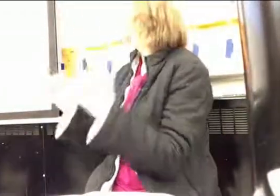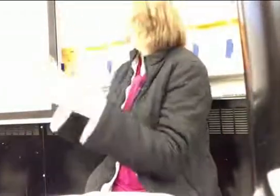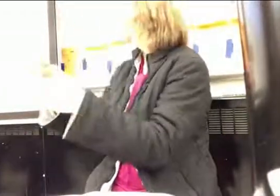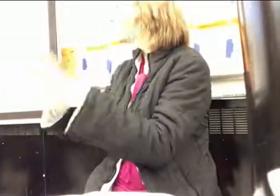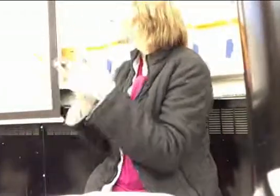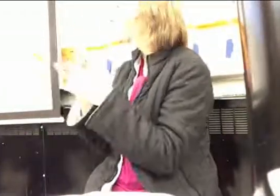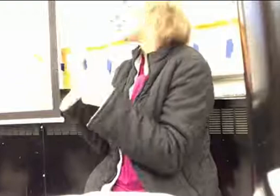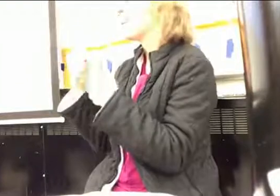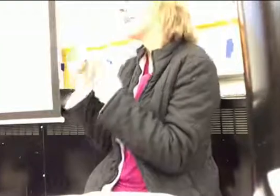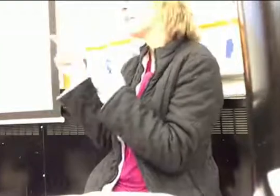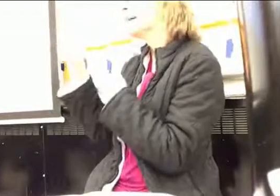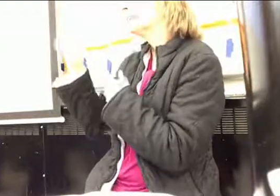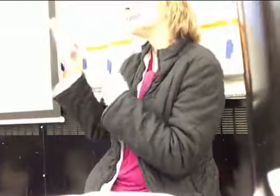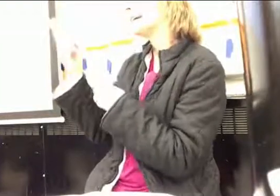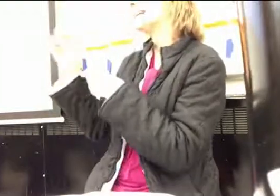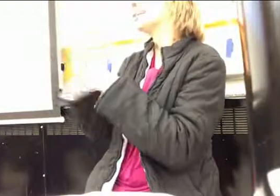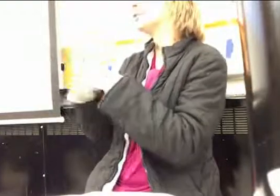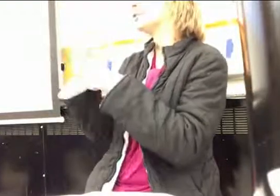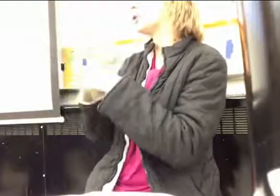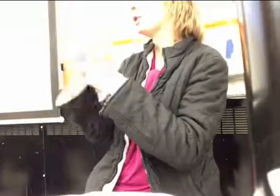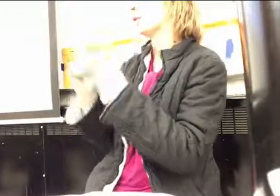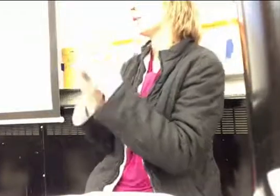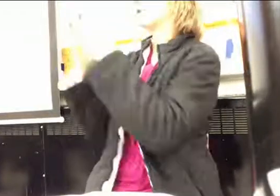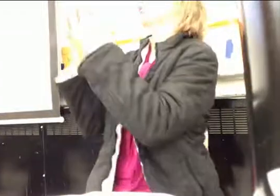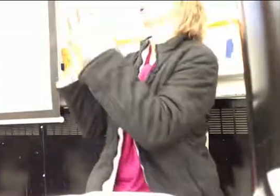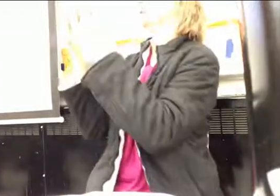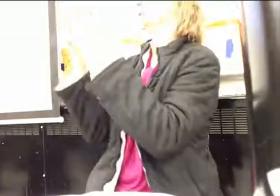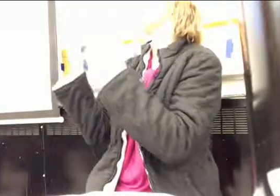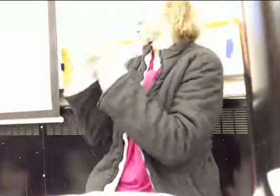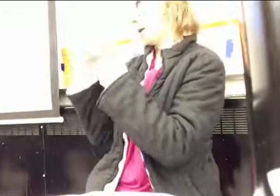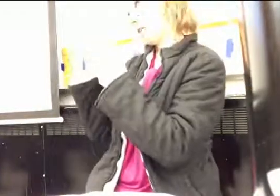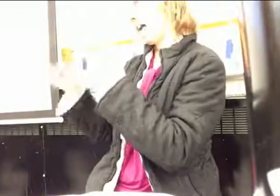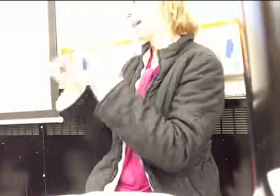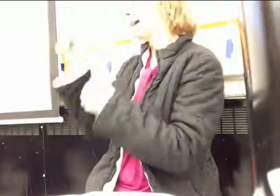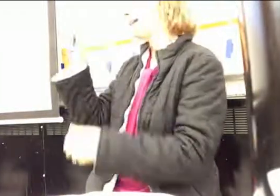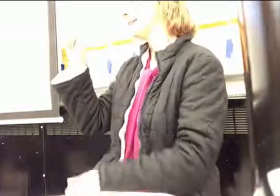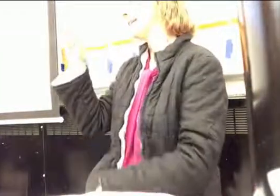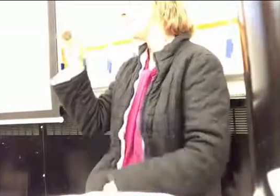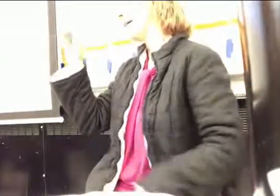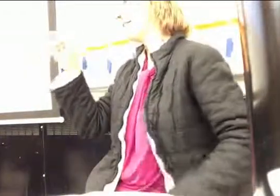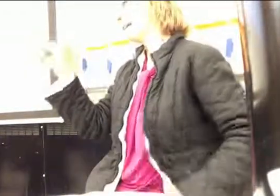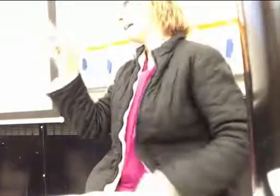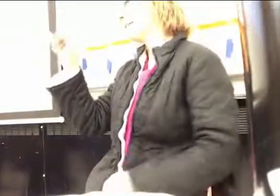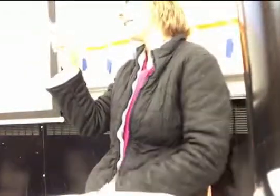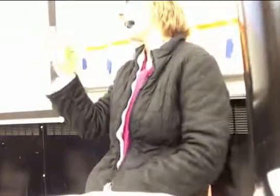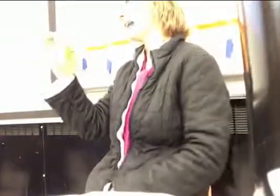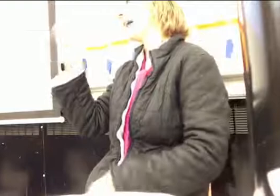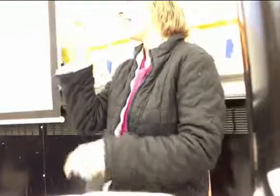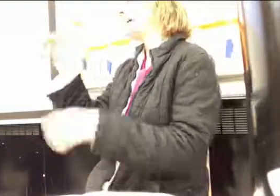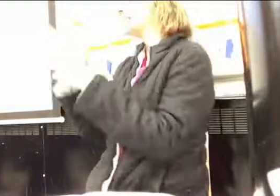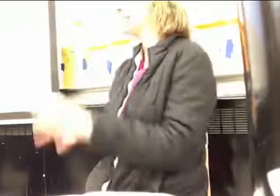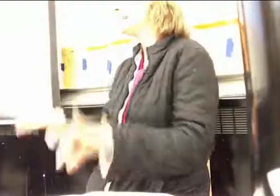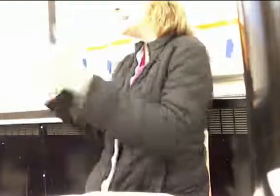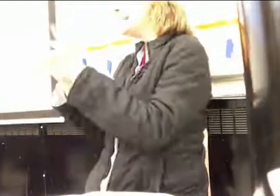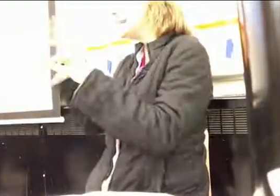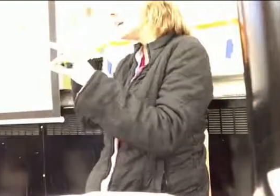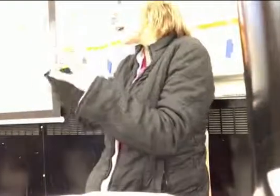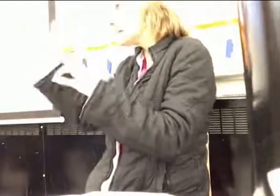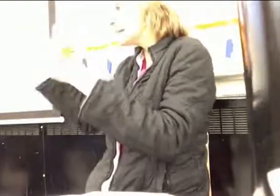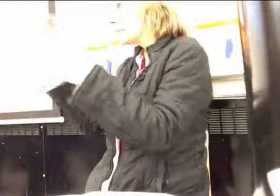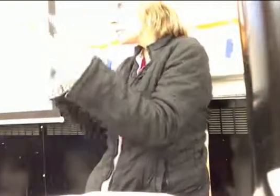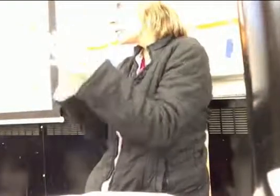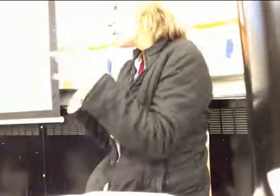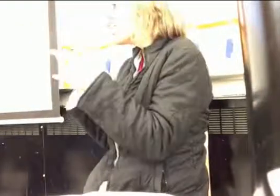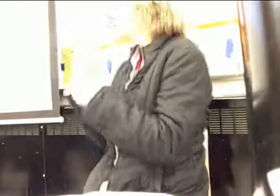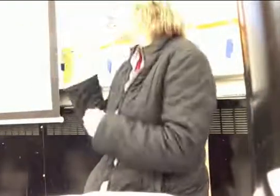of, remember this second industrial revolution, so make sure you remember that assembly line. That is in the key concepts specifically referencing the assembly